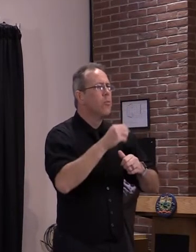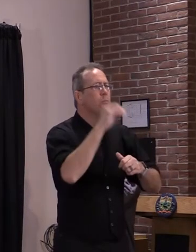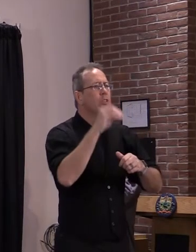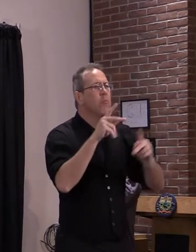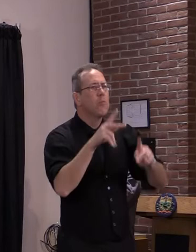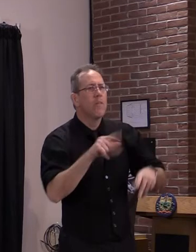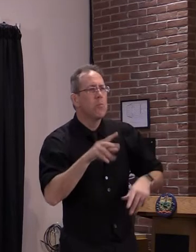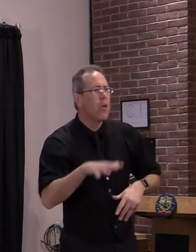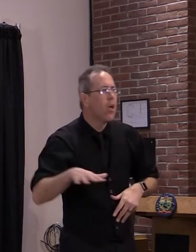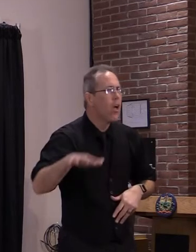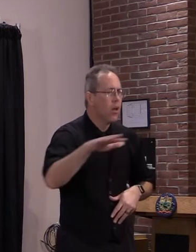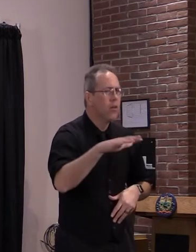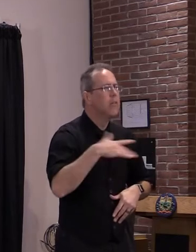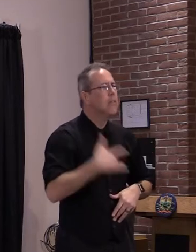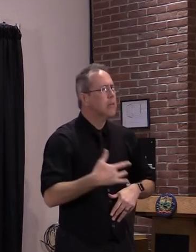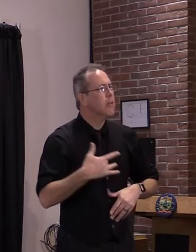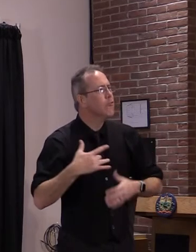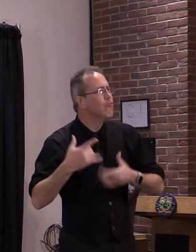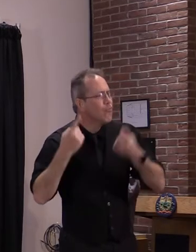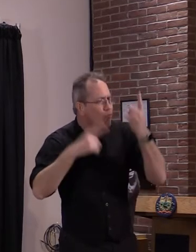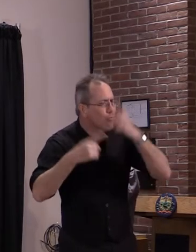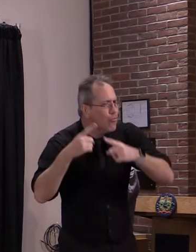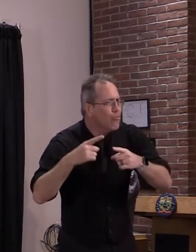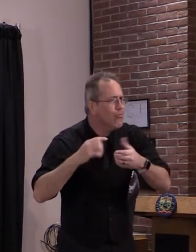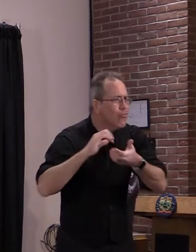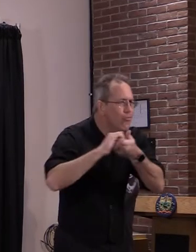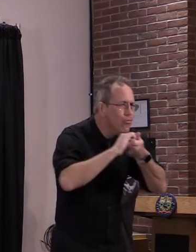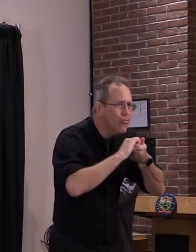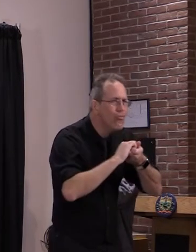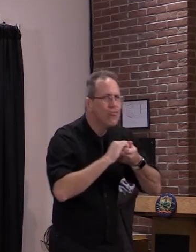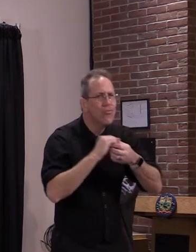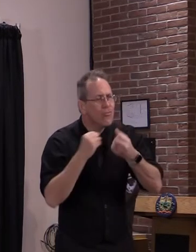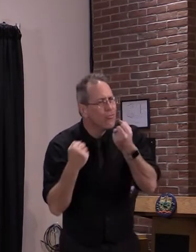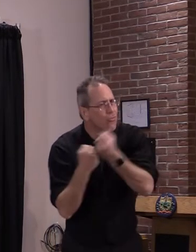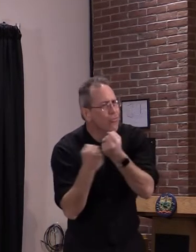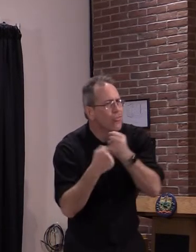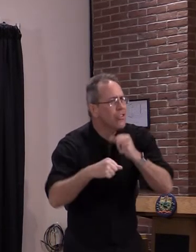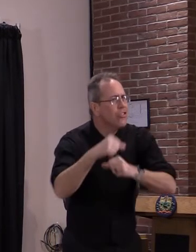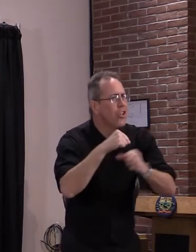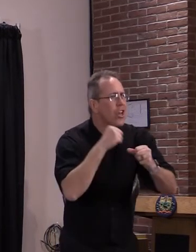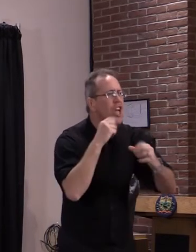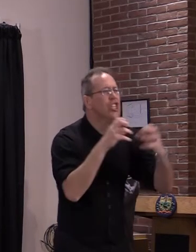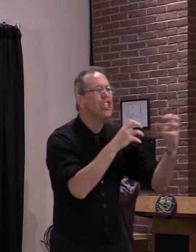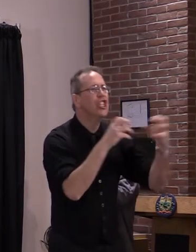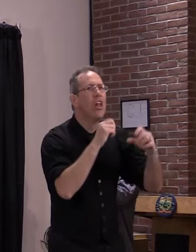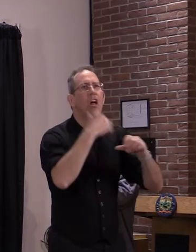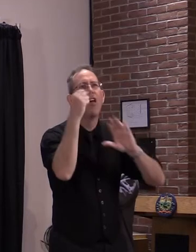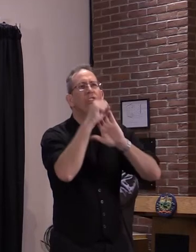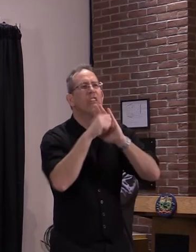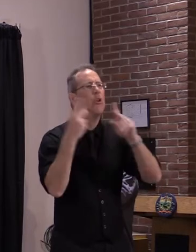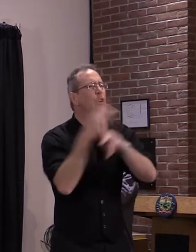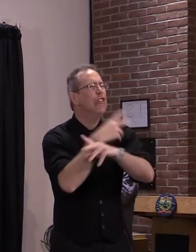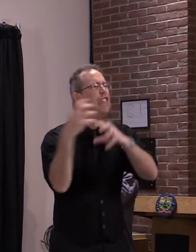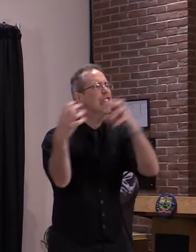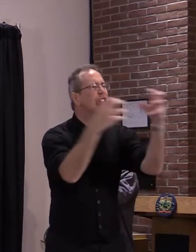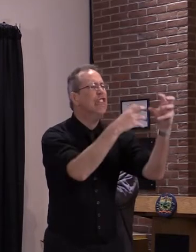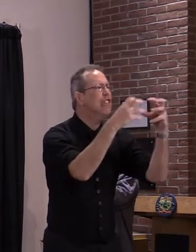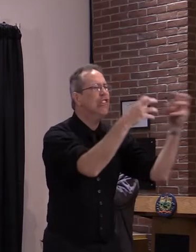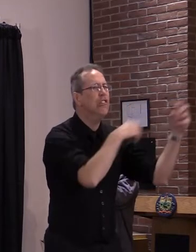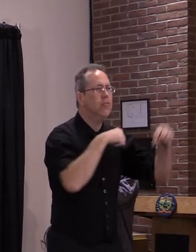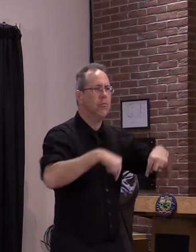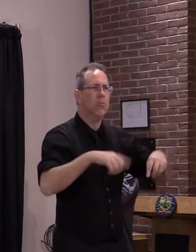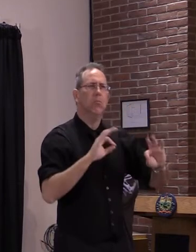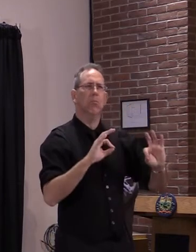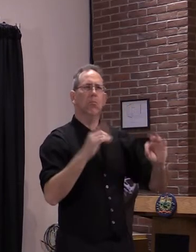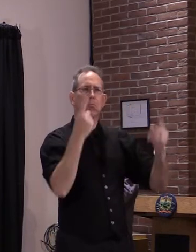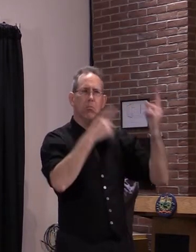which has been really a wonderful, wonderful aspect of this. But when I refer to the stress, it's also what we've been